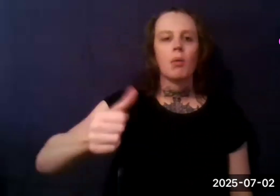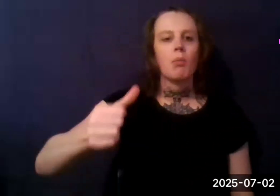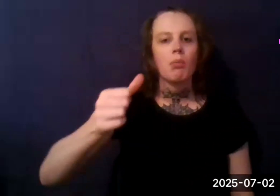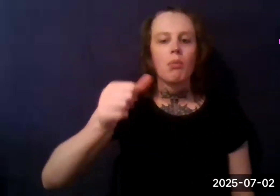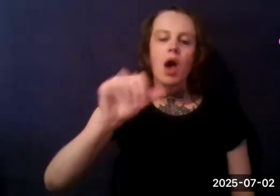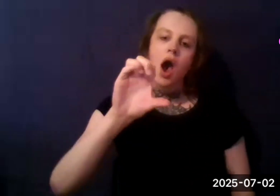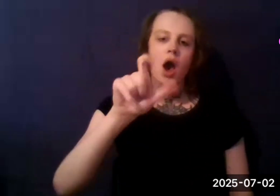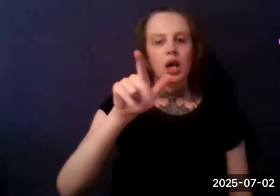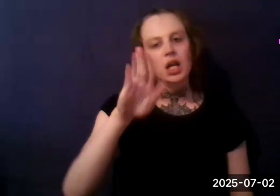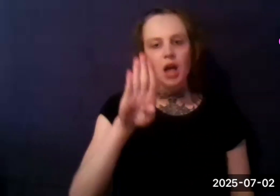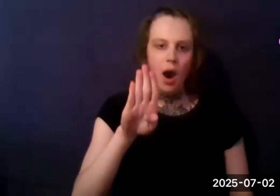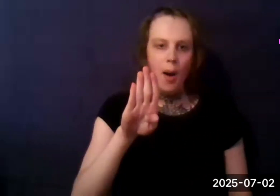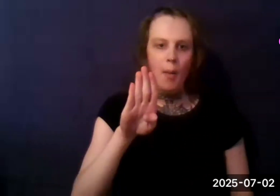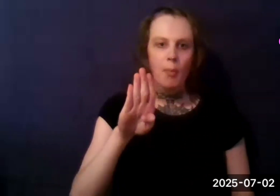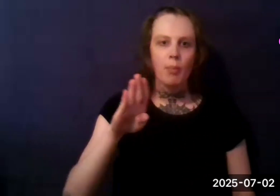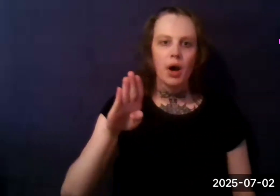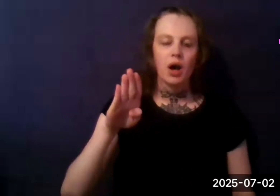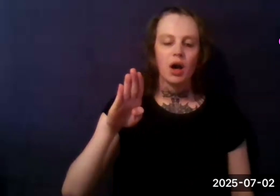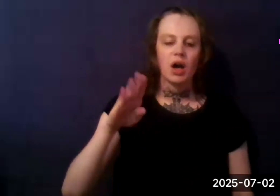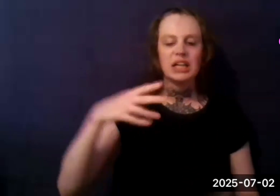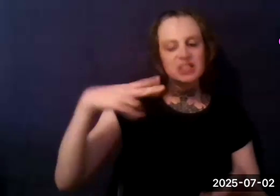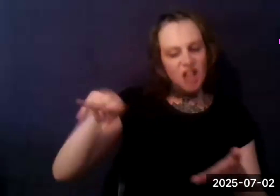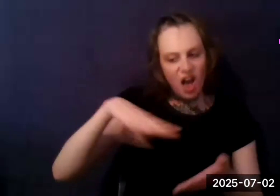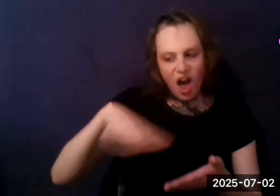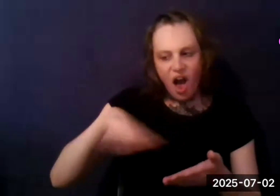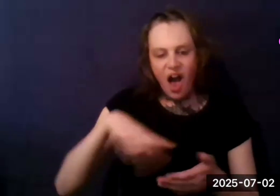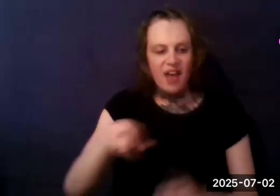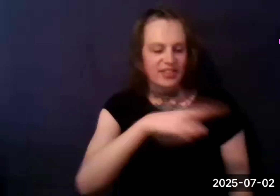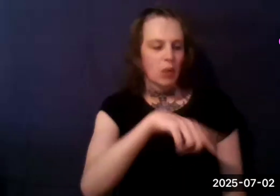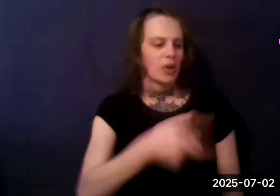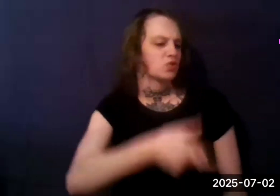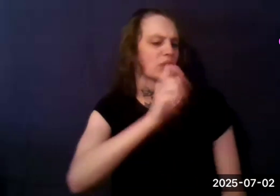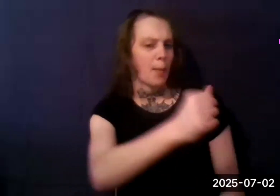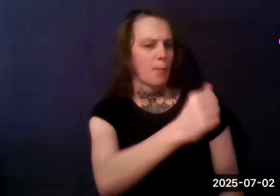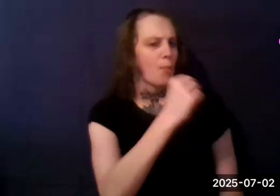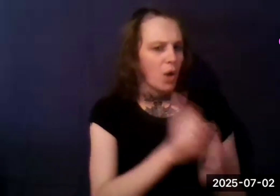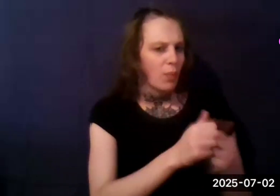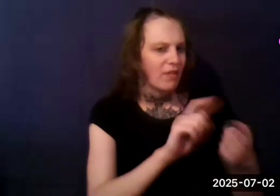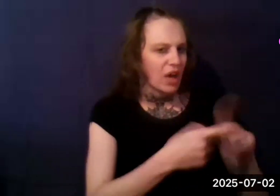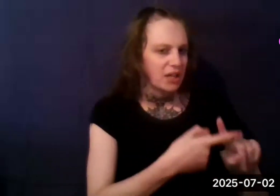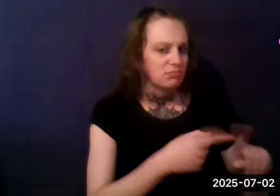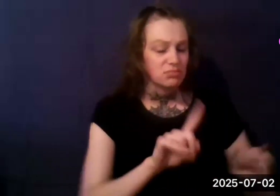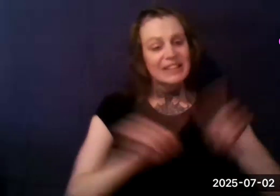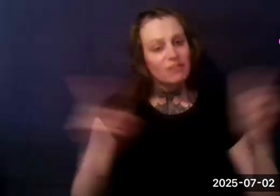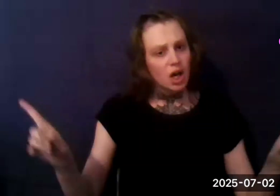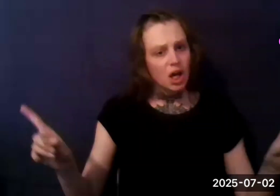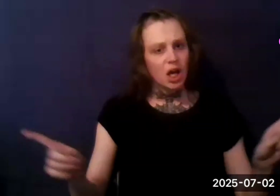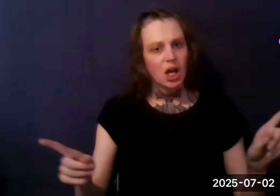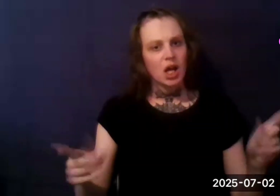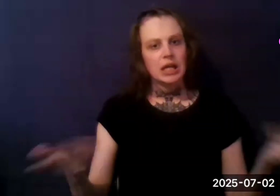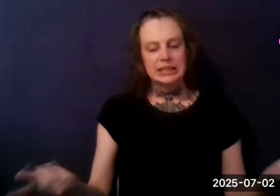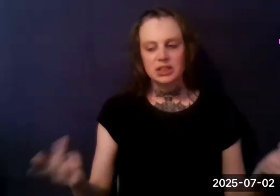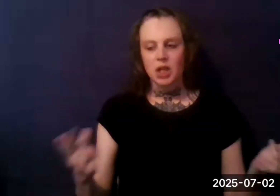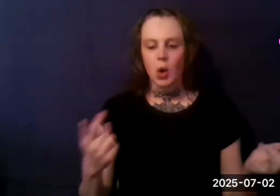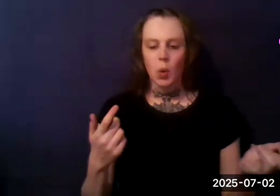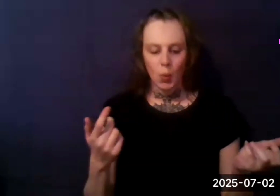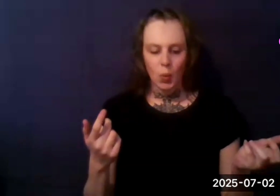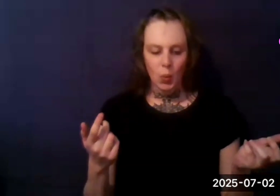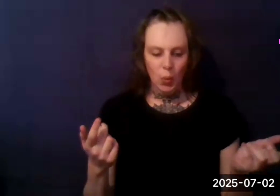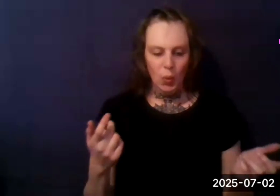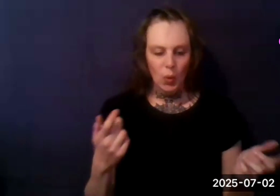the bar with their buddies. Like I felt like it was so different, and it took a while to actually like listen to the feelings